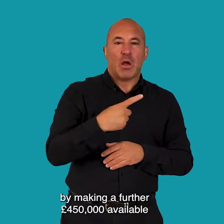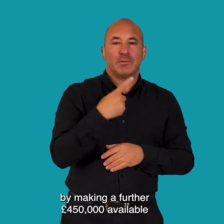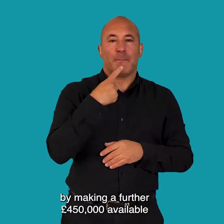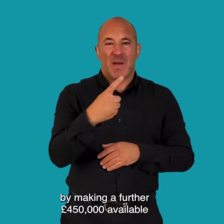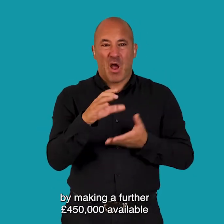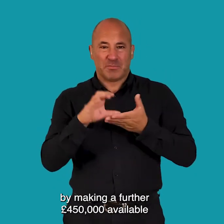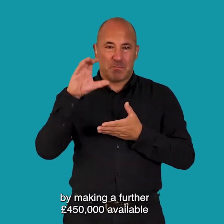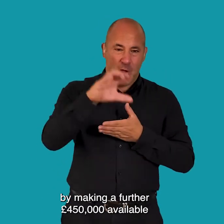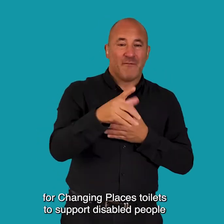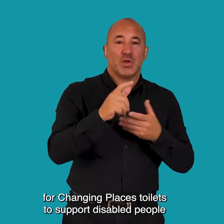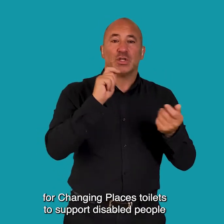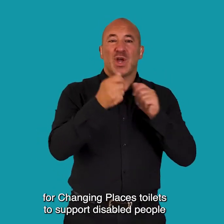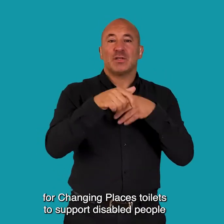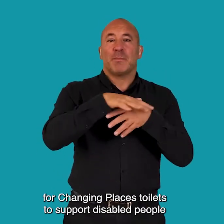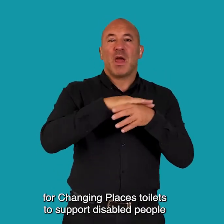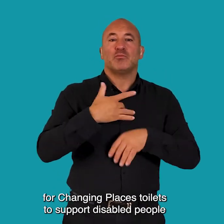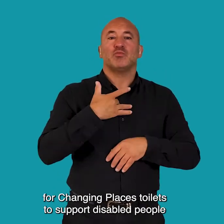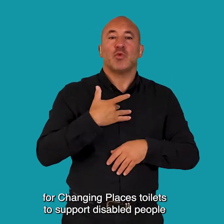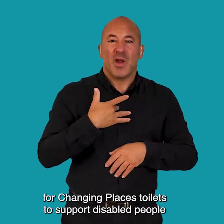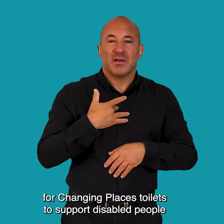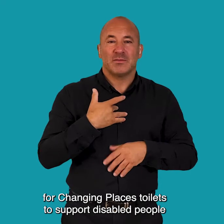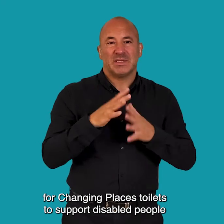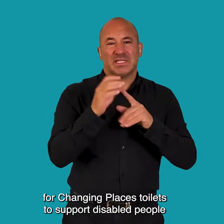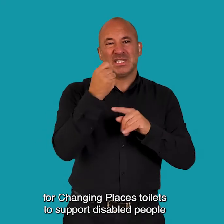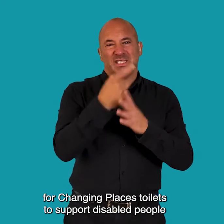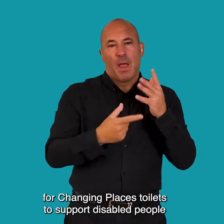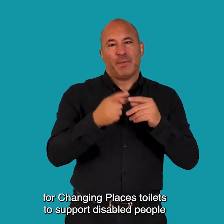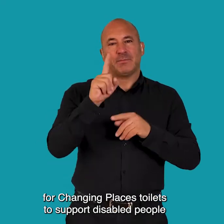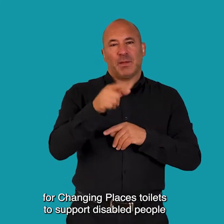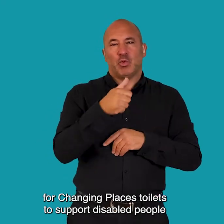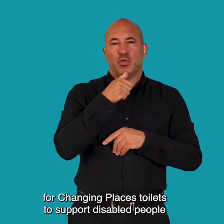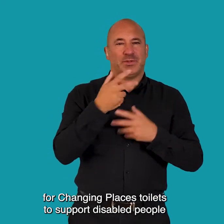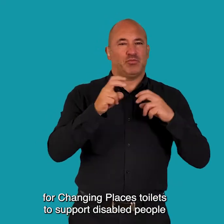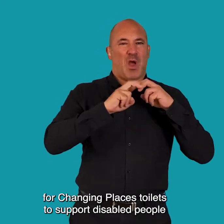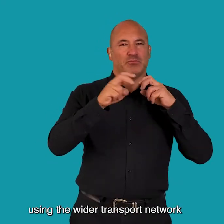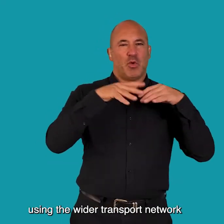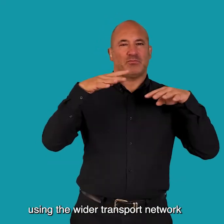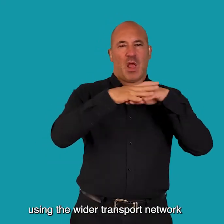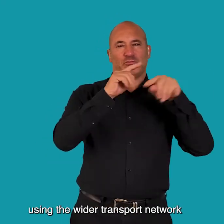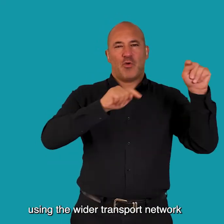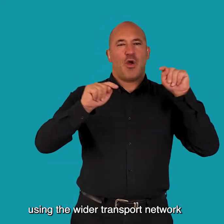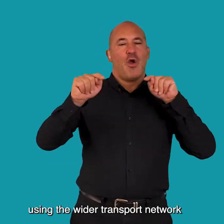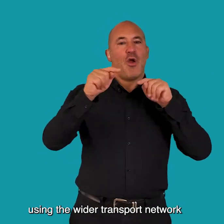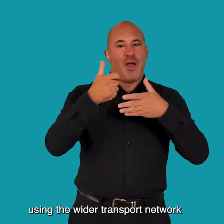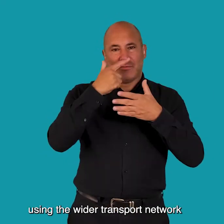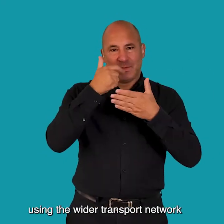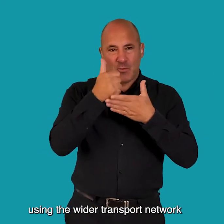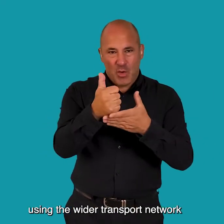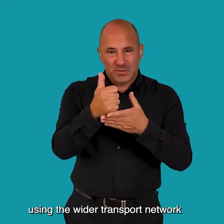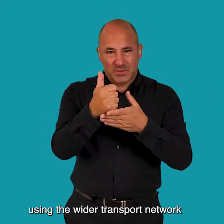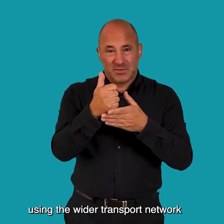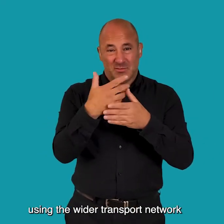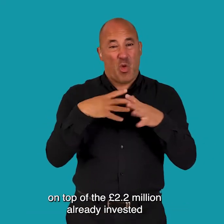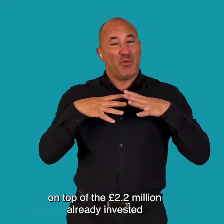£450,000 available for Changing Places toilets to support disabled people using the wider transport network, on top